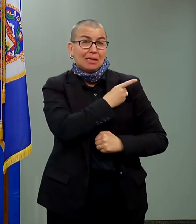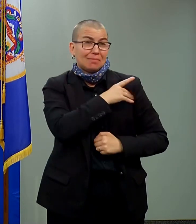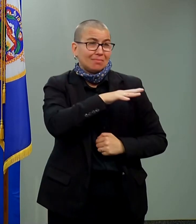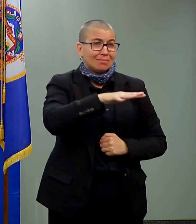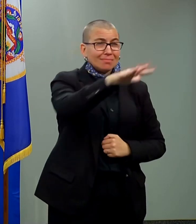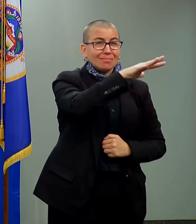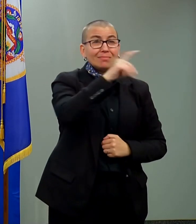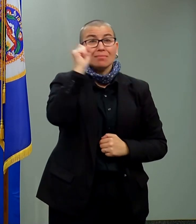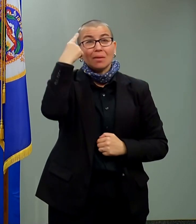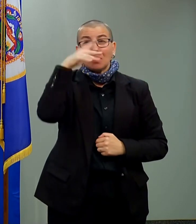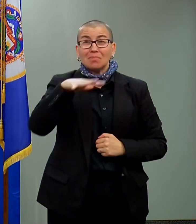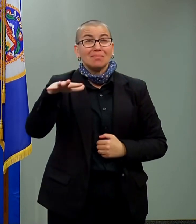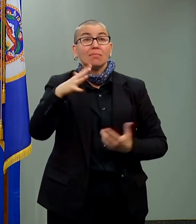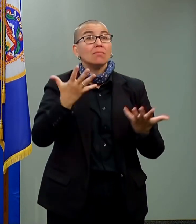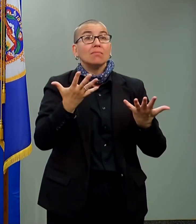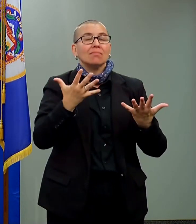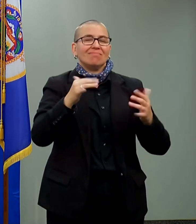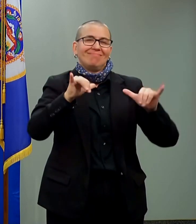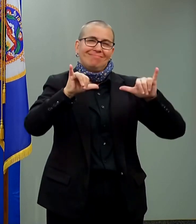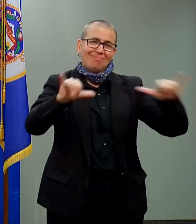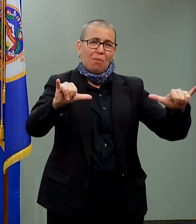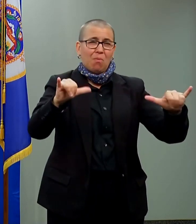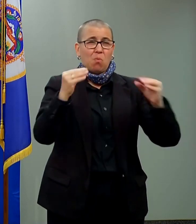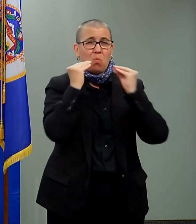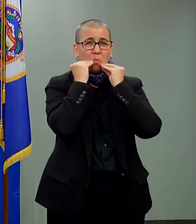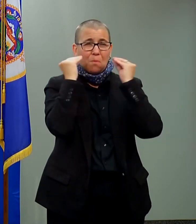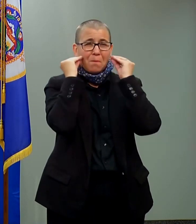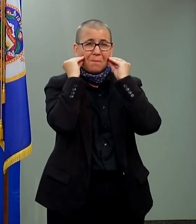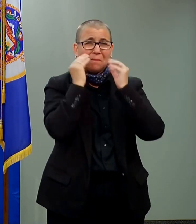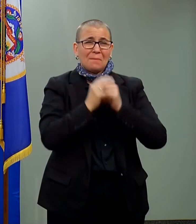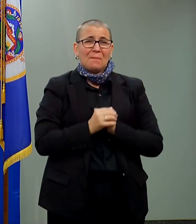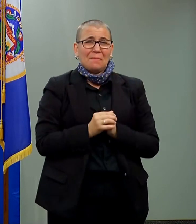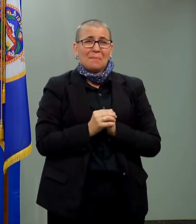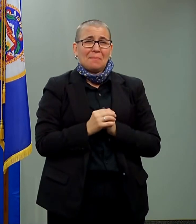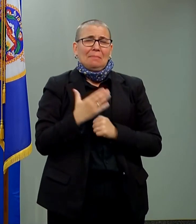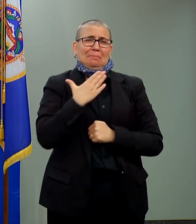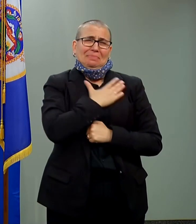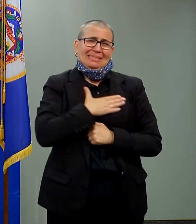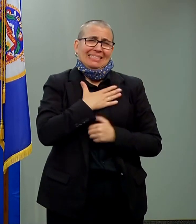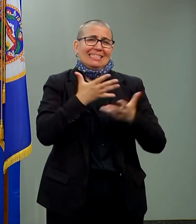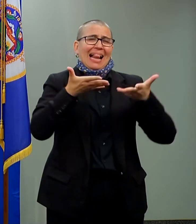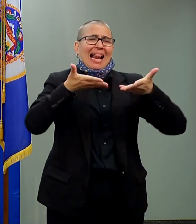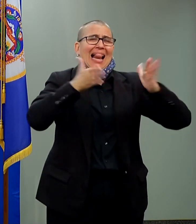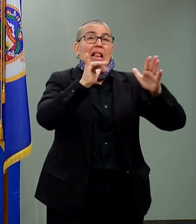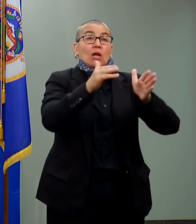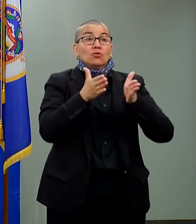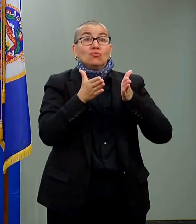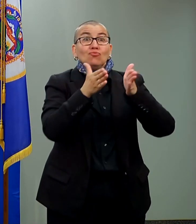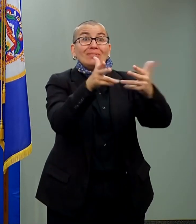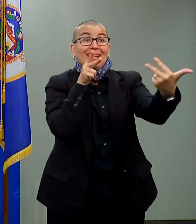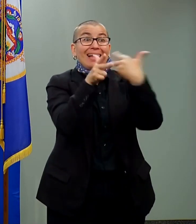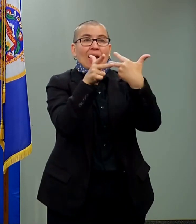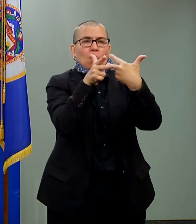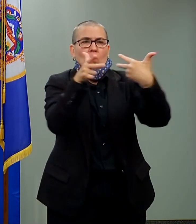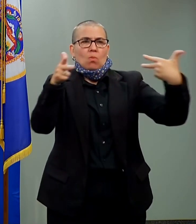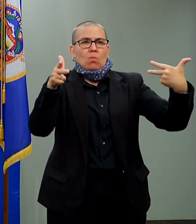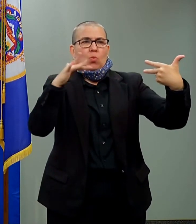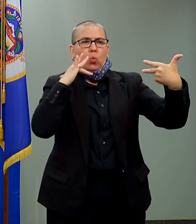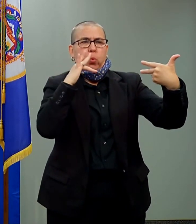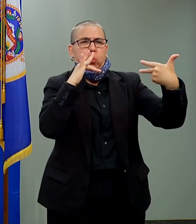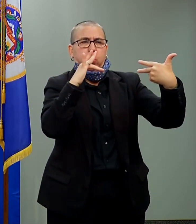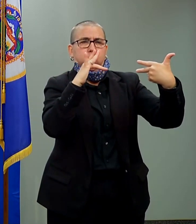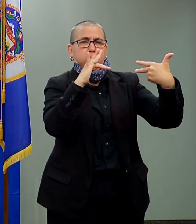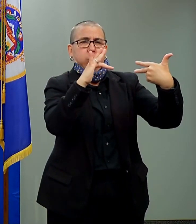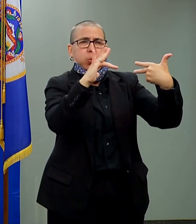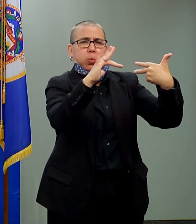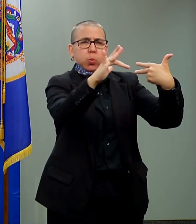you to clear the streets, to give our police officers and law enforcement professionals the opportunity